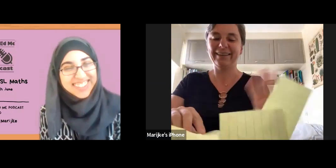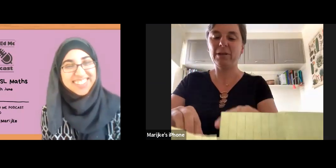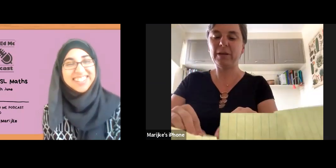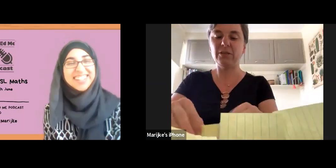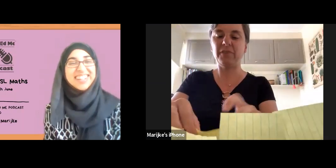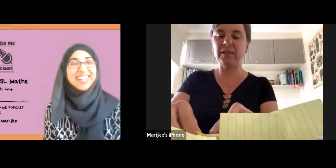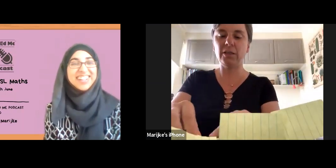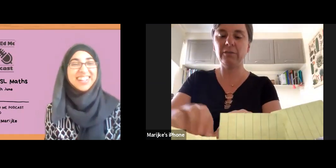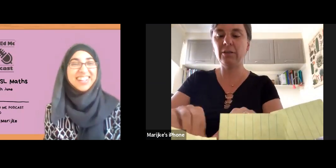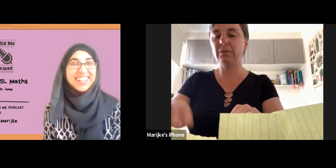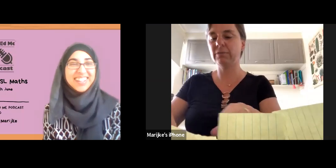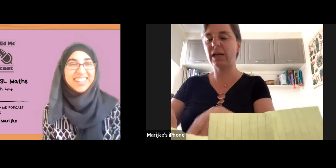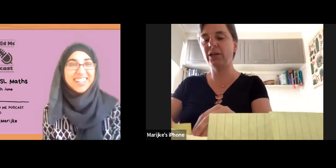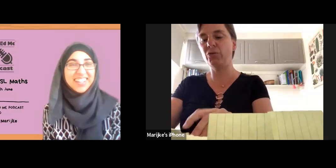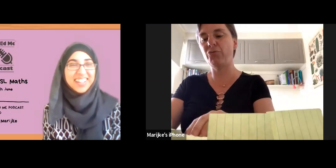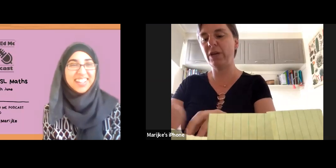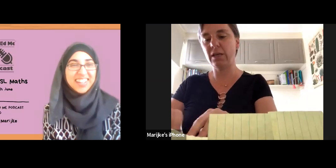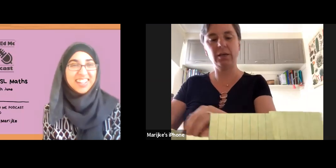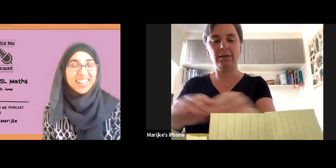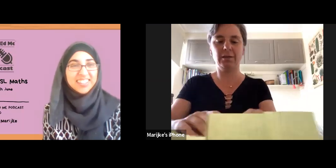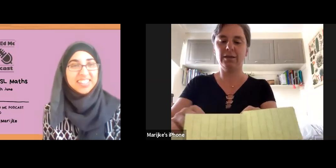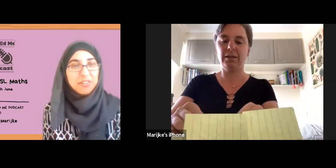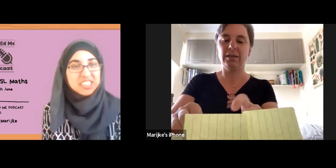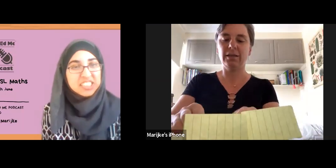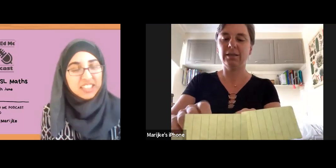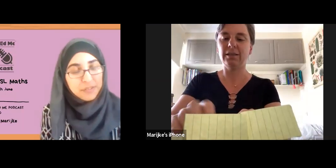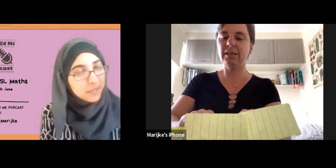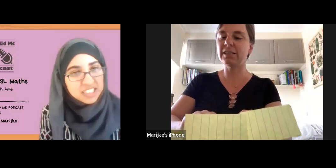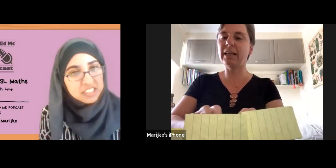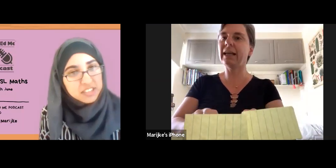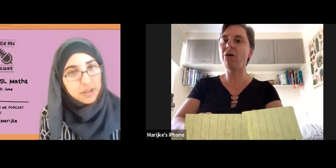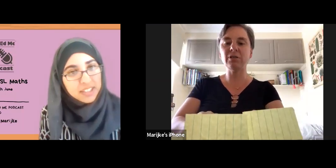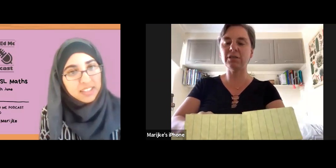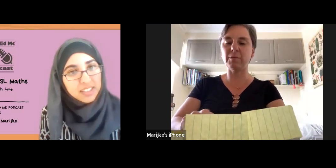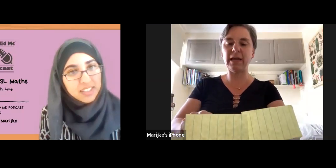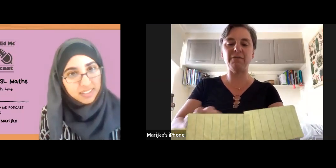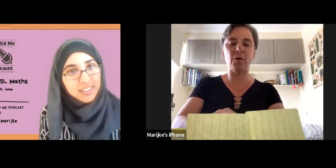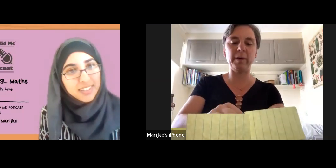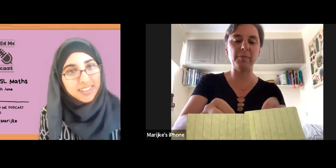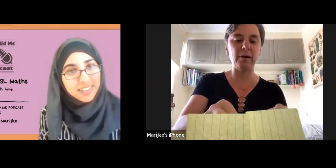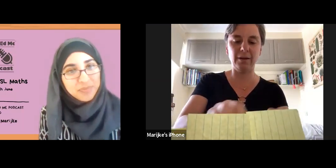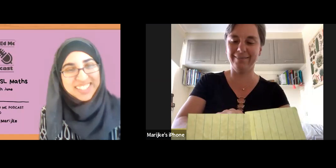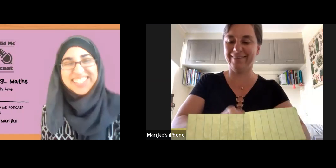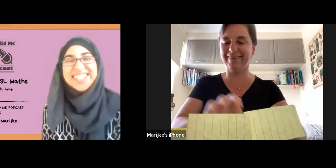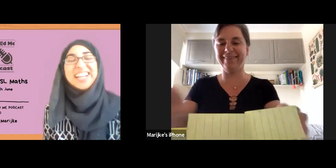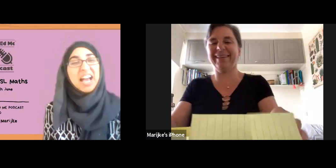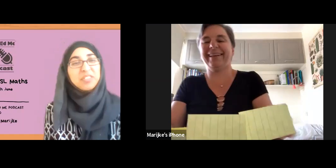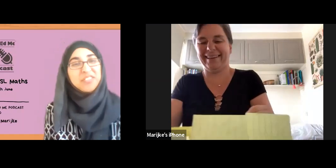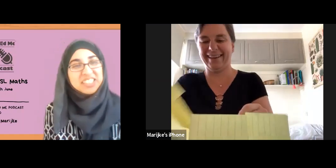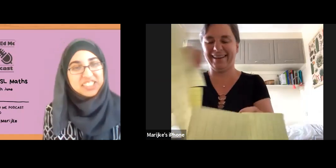Maybe I should start a new career. Yeah, I was going to say, have you ever designing houses from A4 paper? Have you ever considered